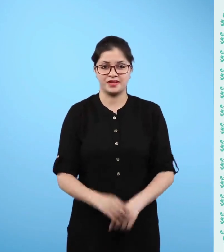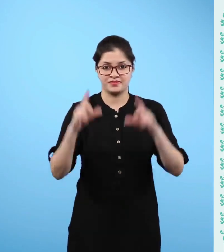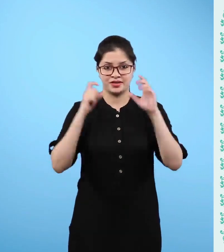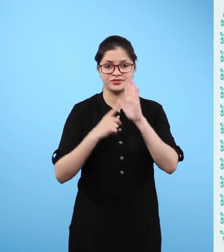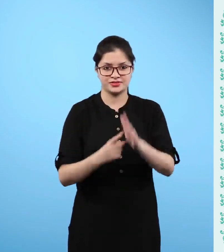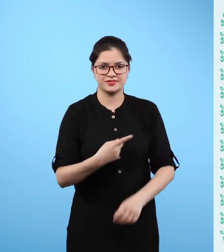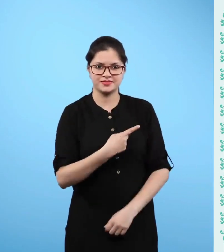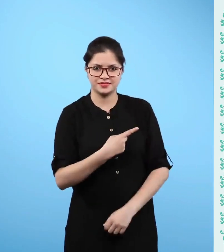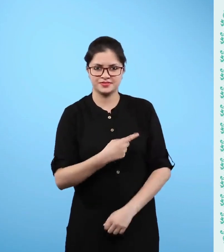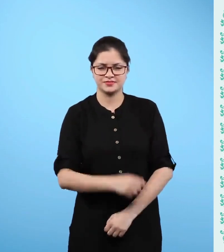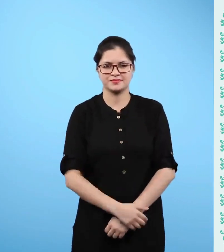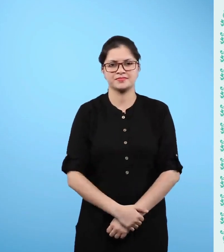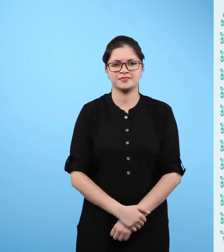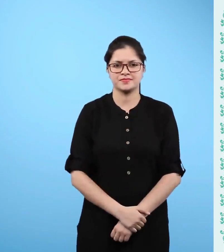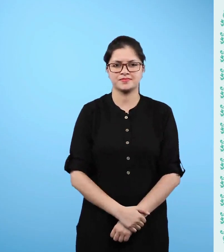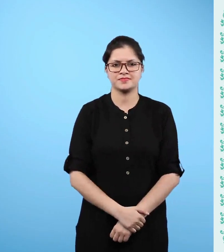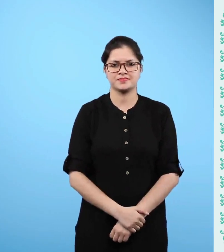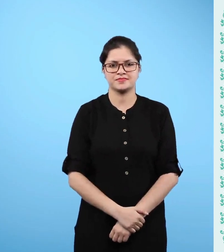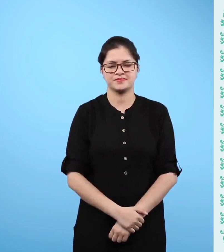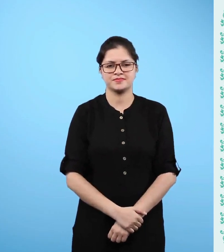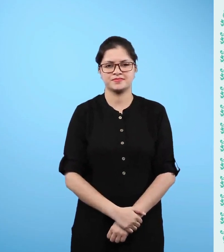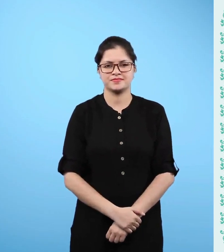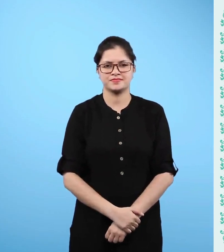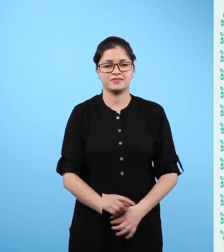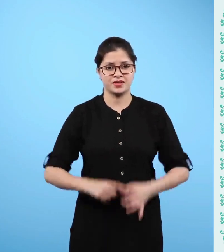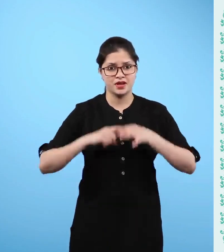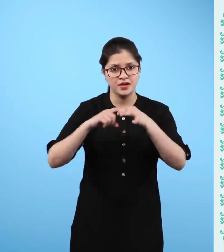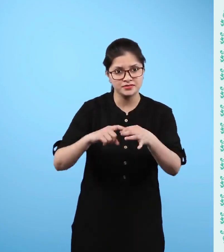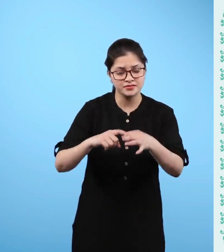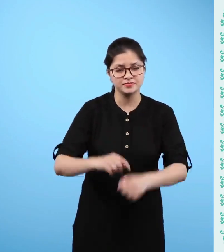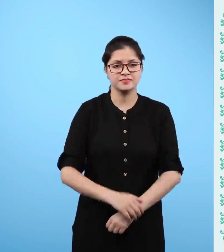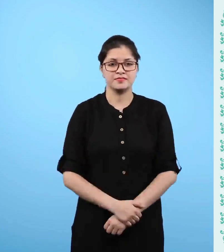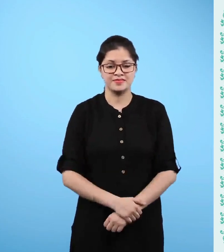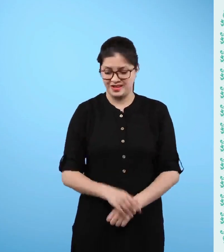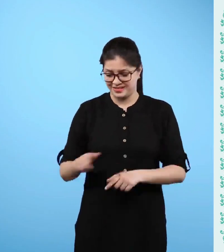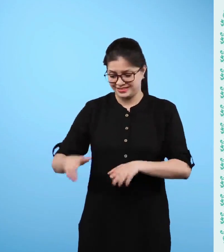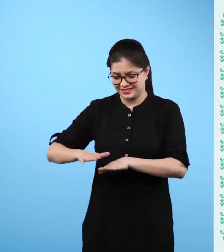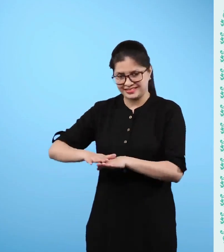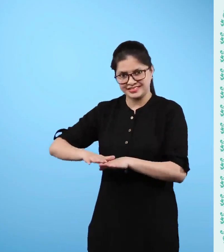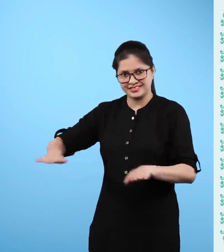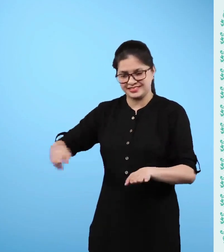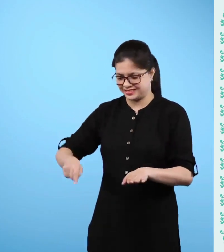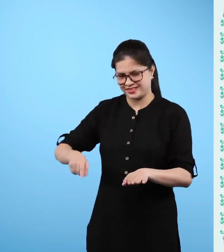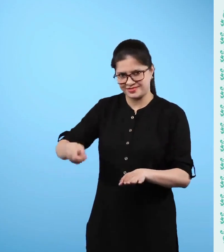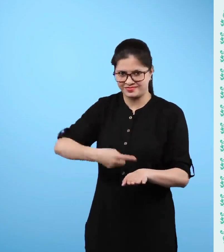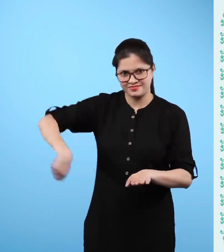You have to make the doors and windows accordingly. Are there any windows you couldn't show on the deep